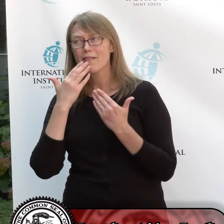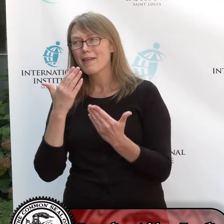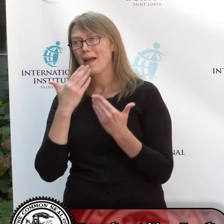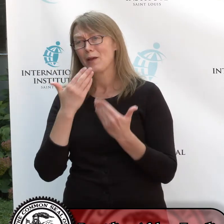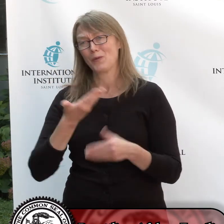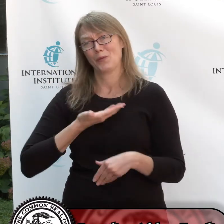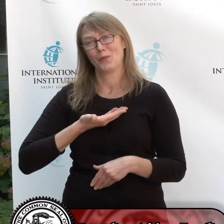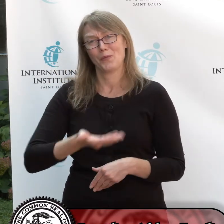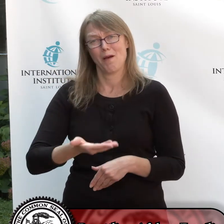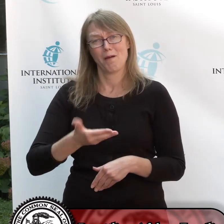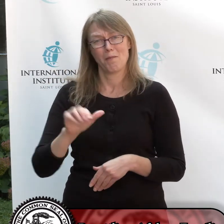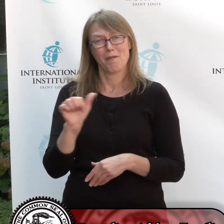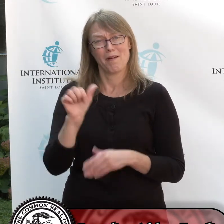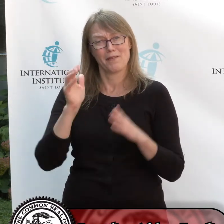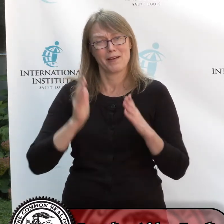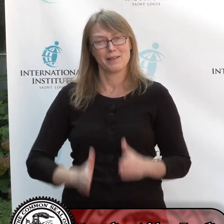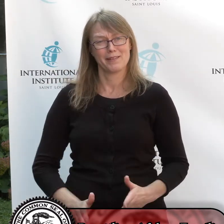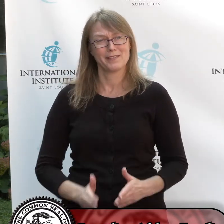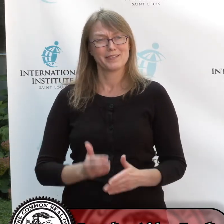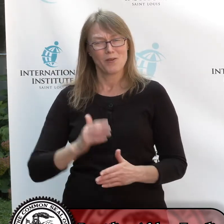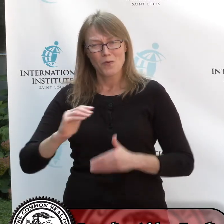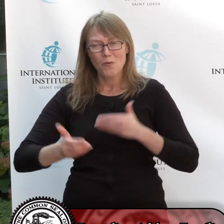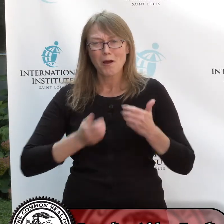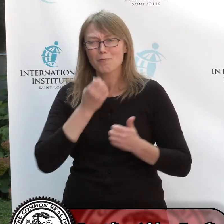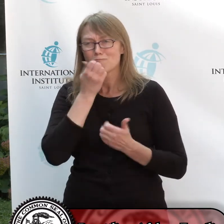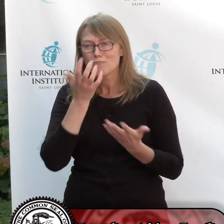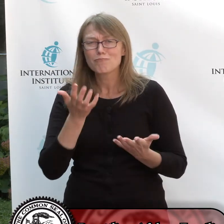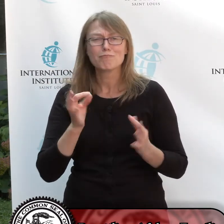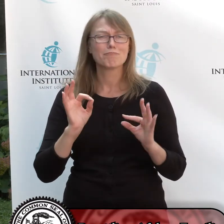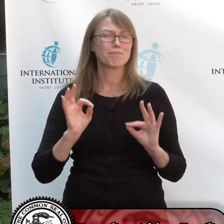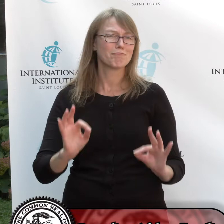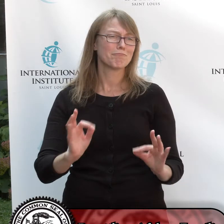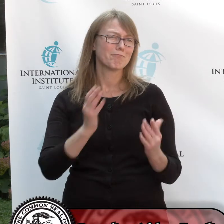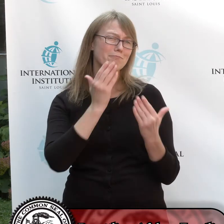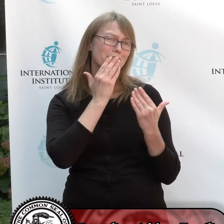with open arms. Thank you so much. I do appreciate it.